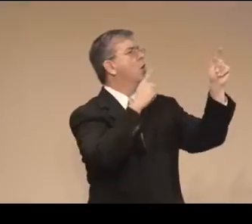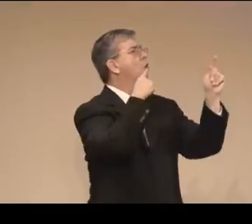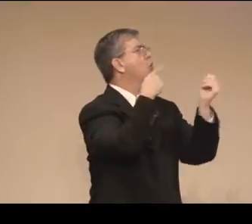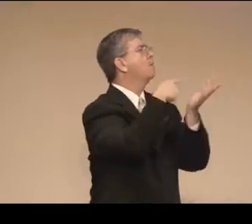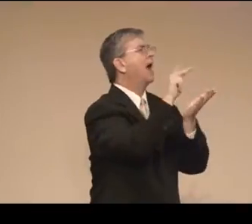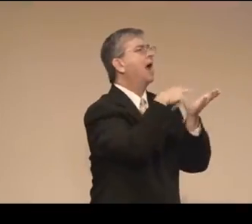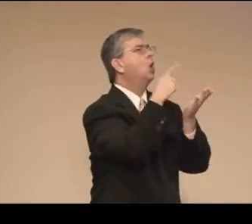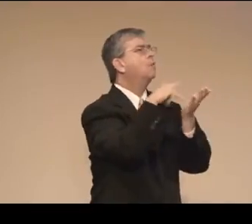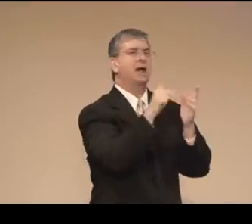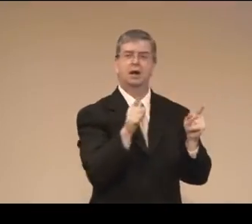up